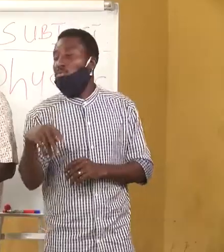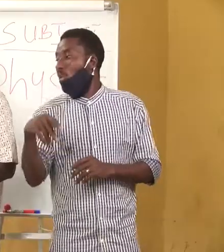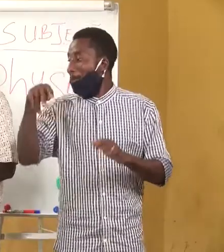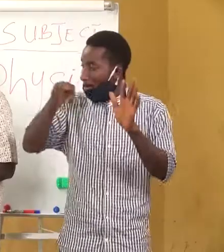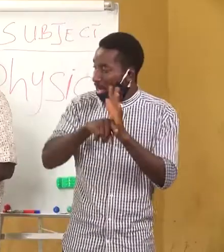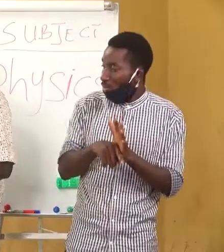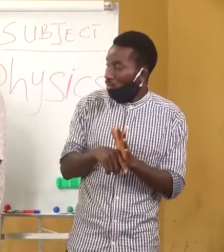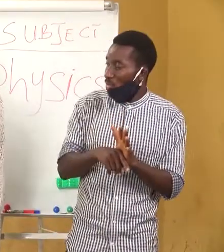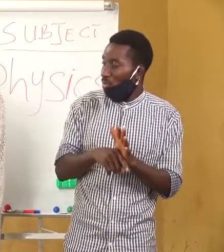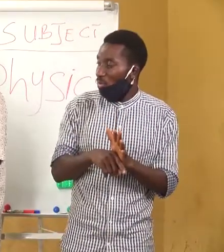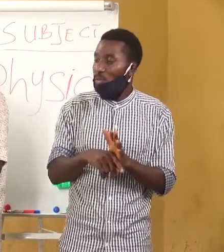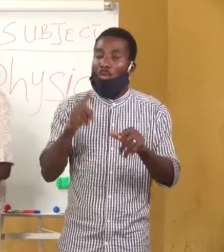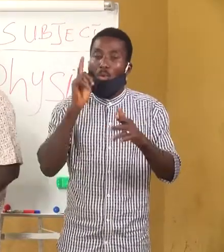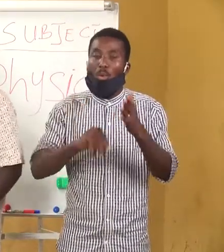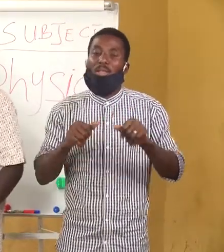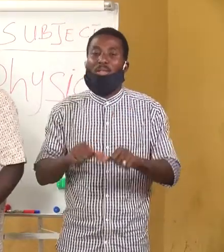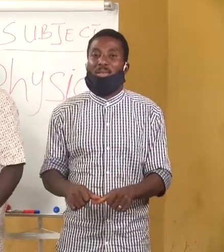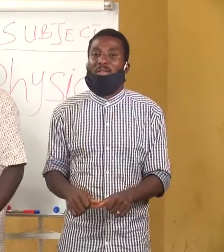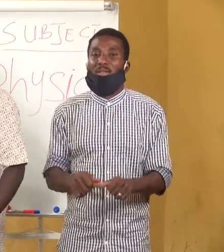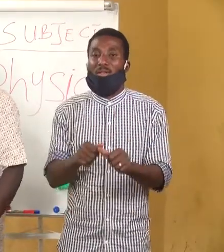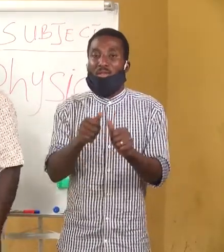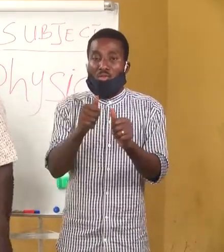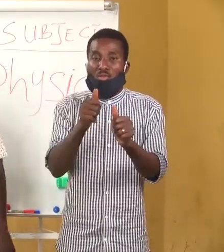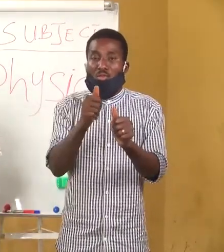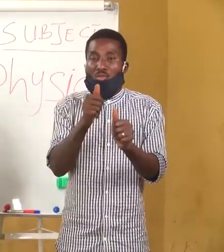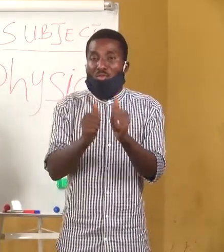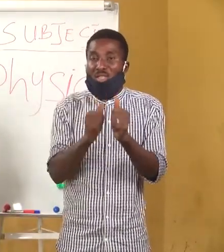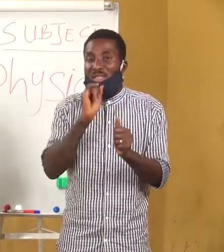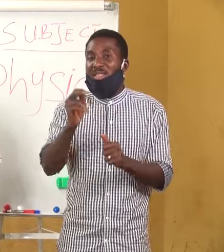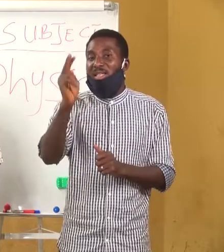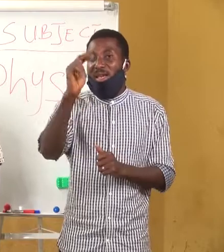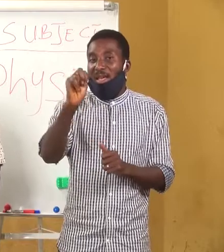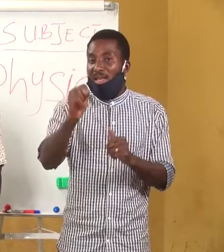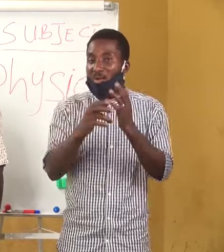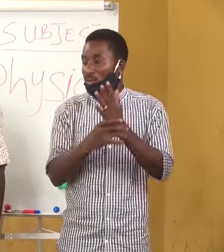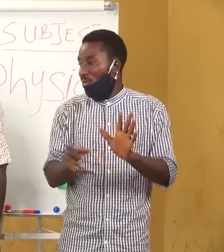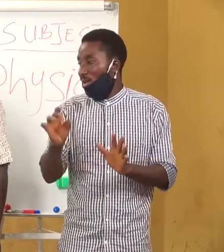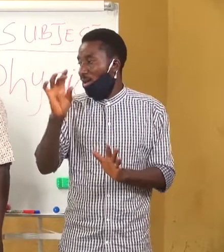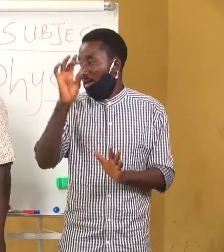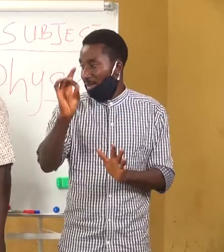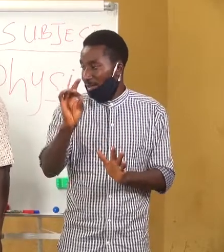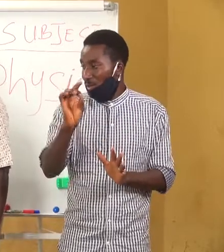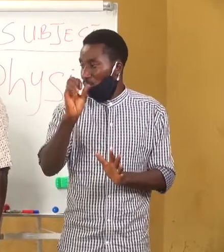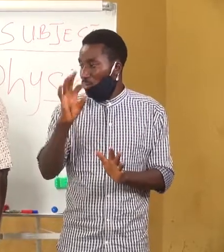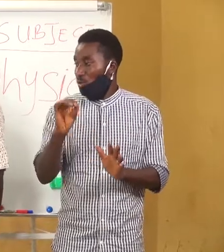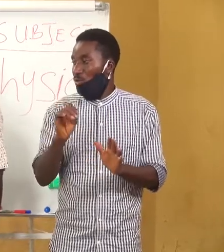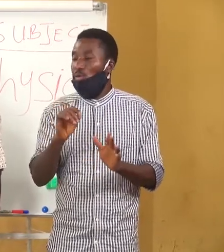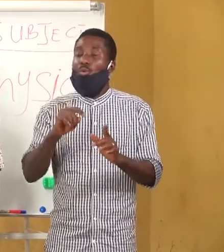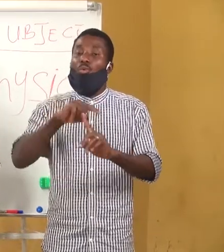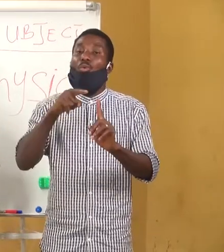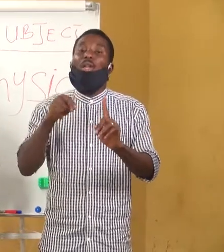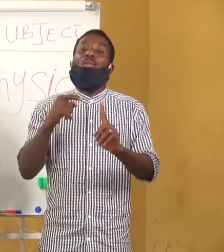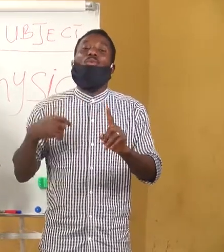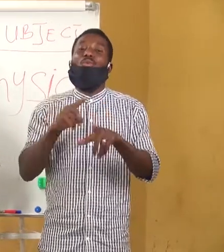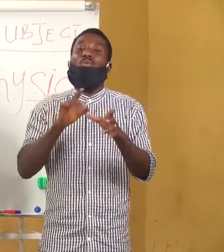minus what remains, which is N over 8. So, when we do our